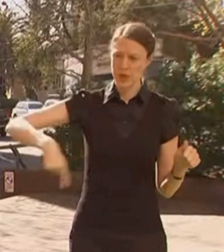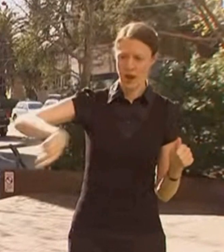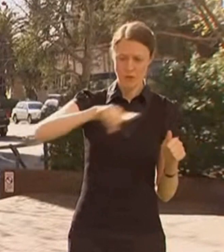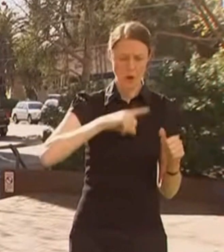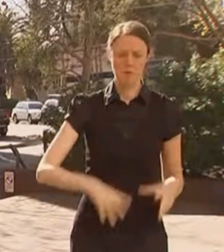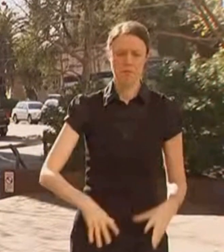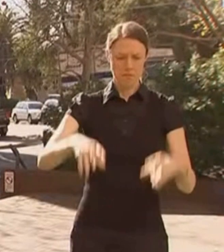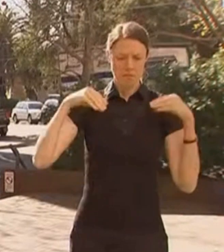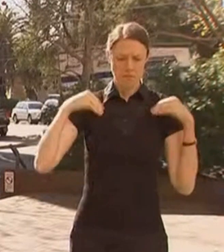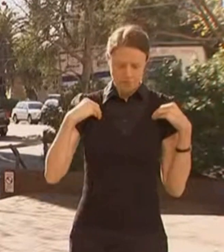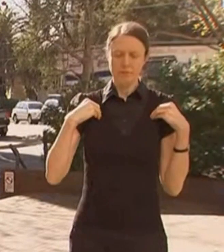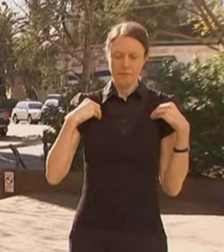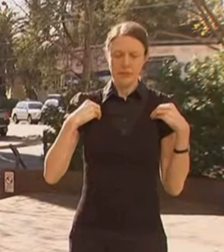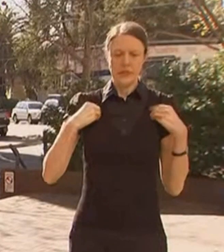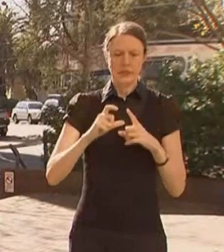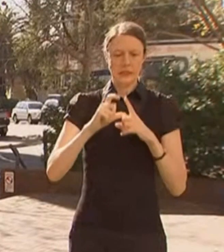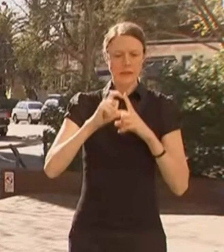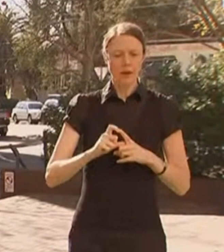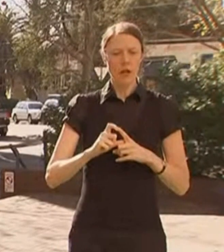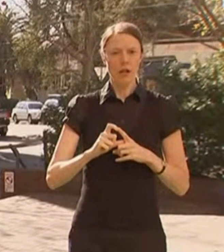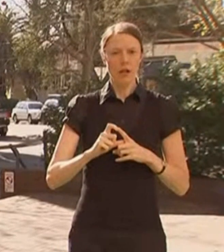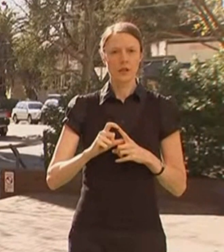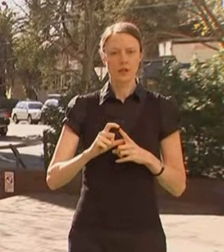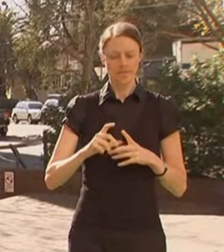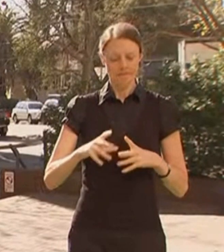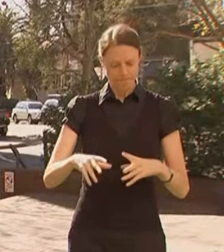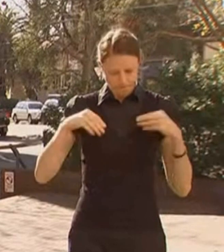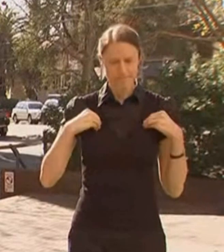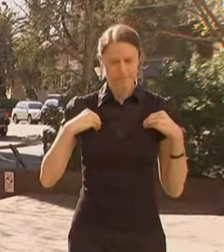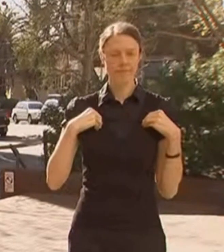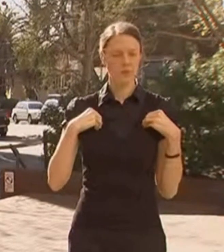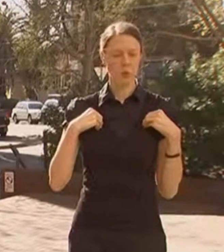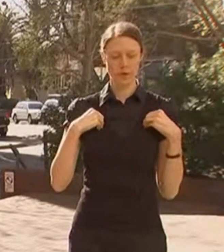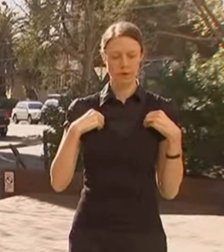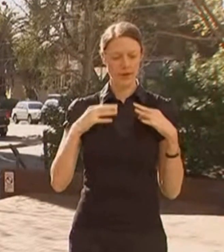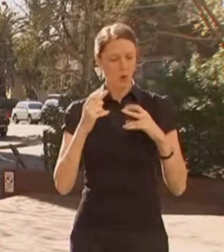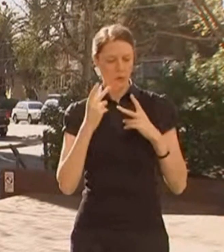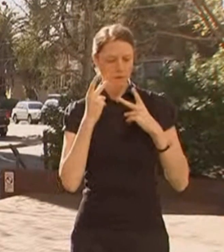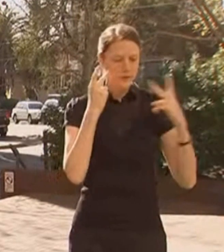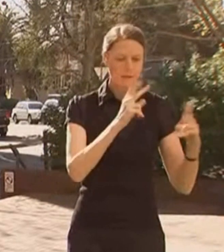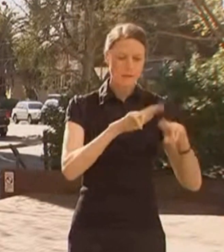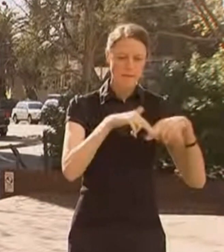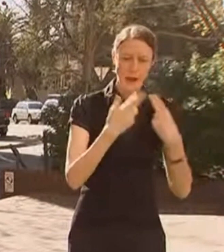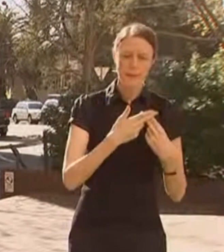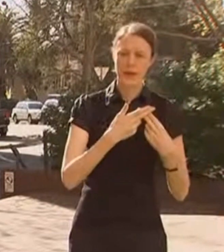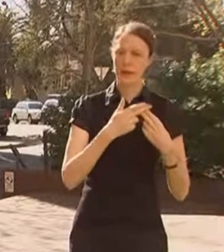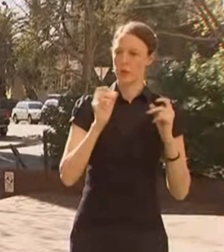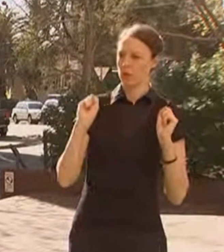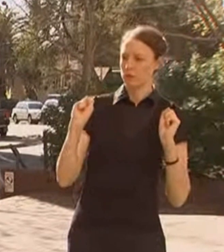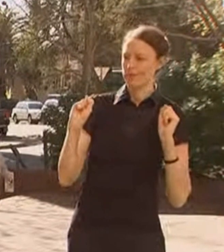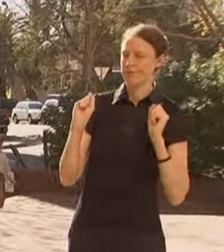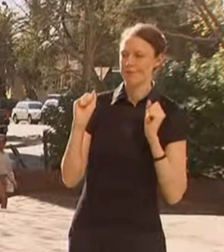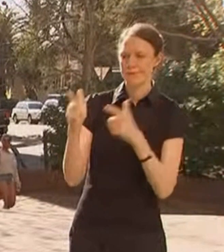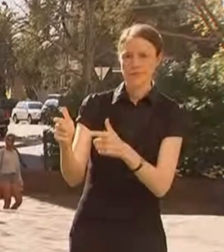so much and worked so hard in order to make sure that we get on top of the virus. And to date, New South Wales has